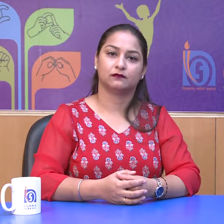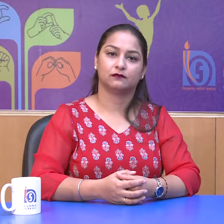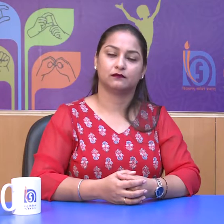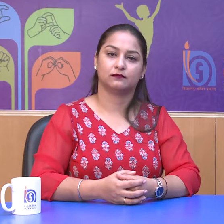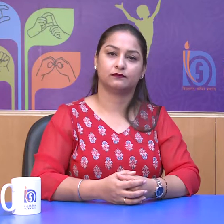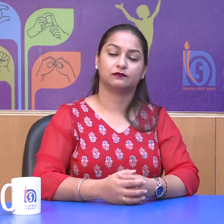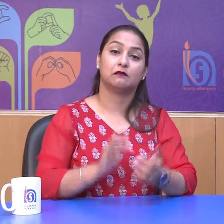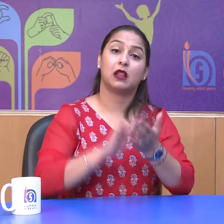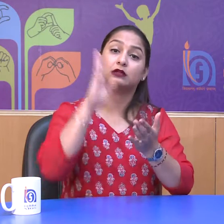Ujjain,